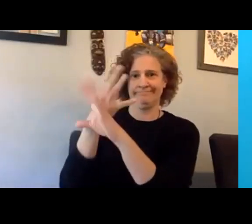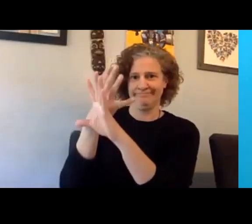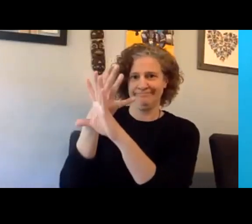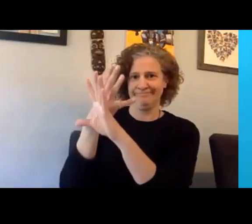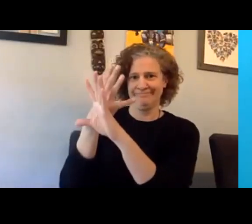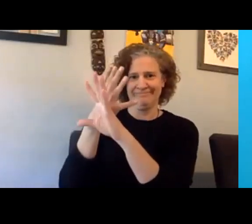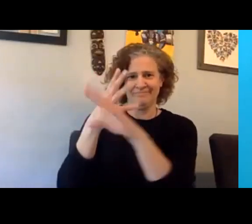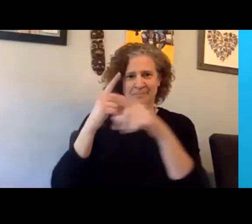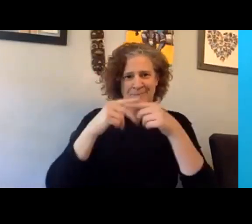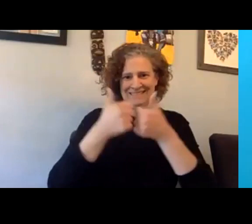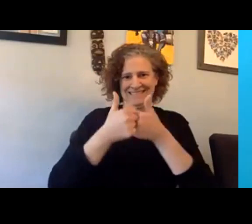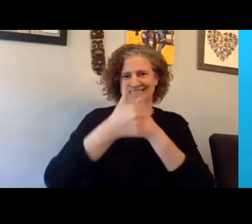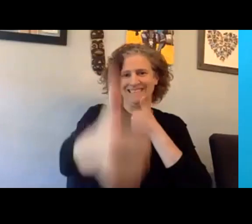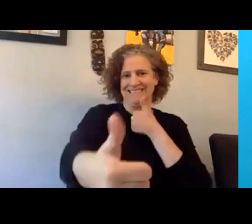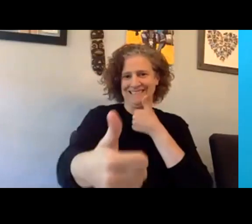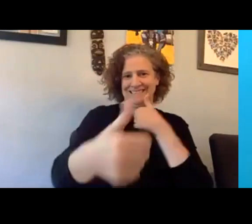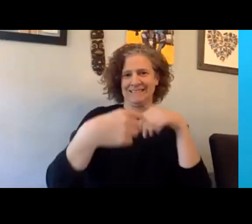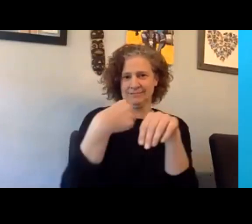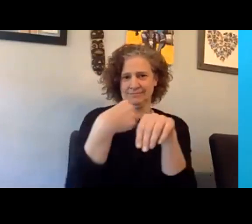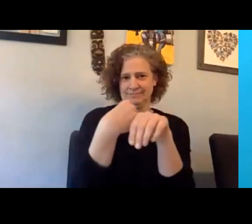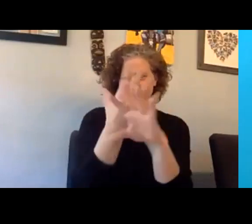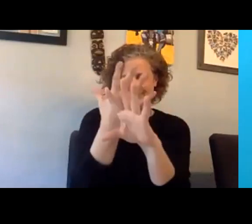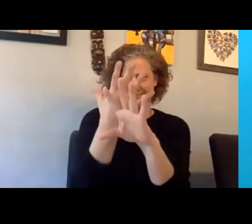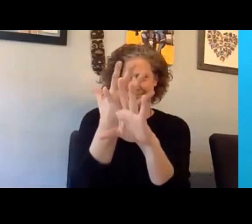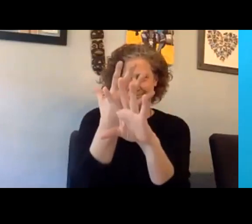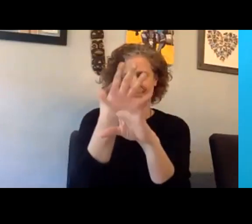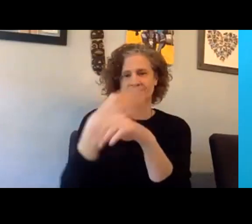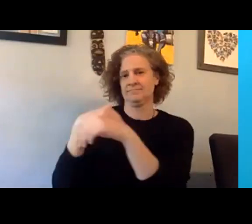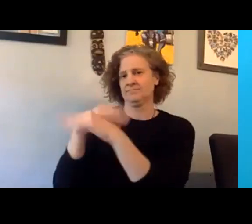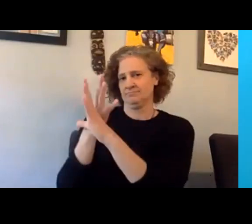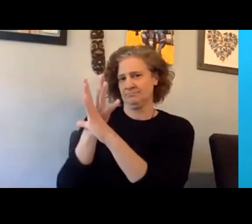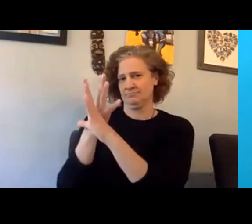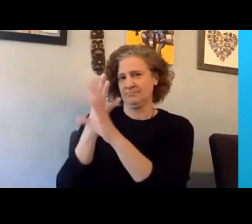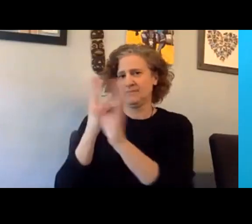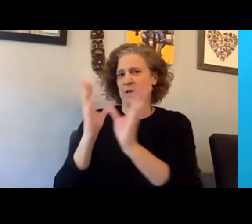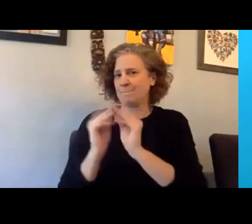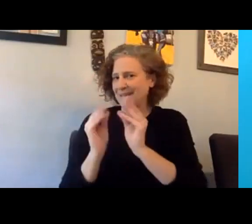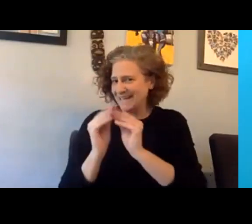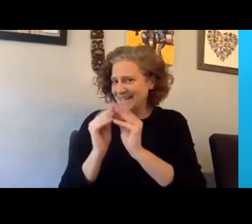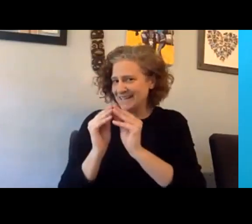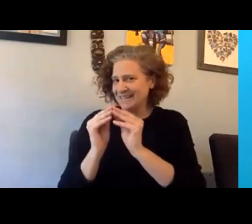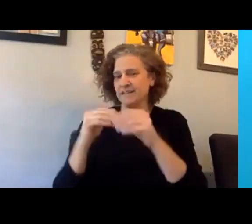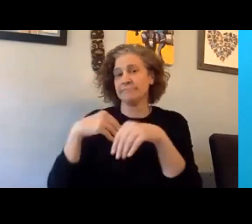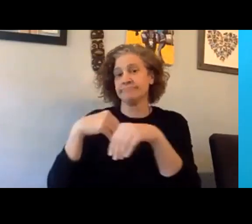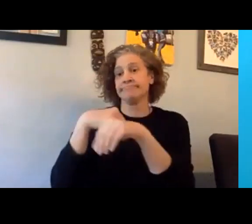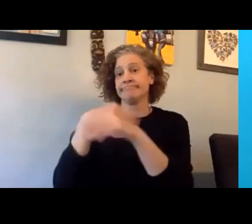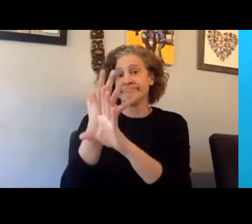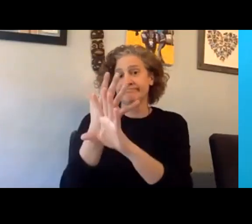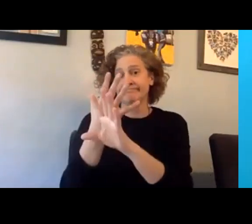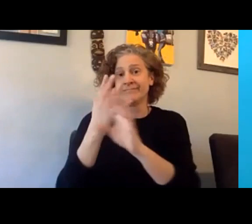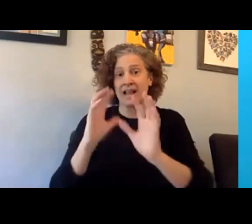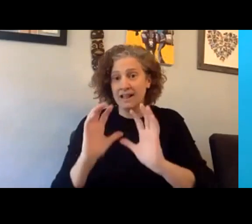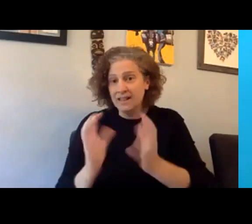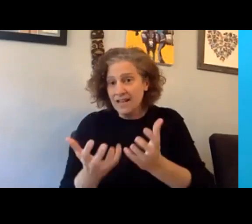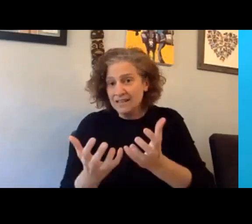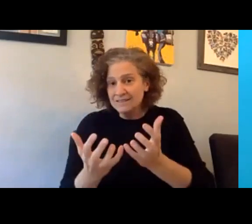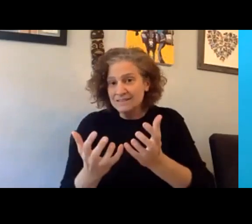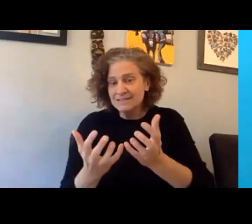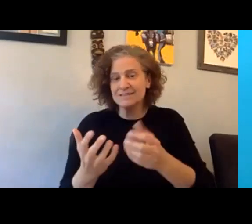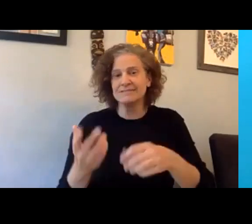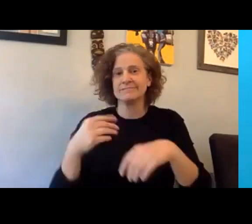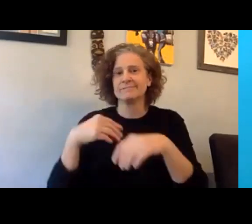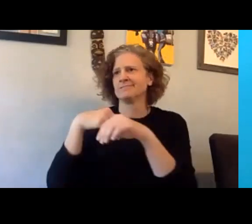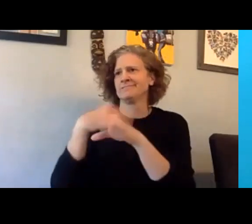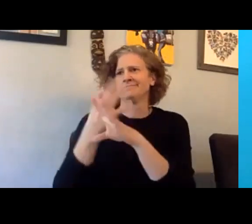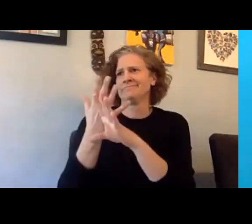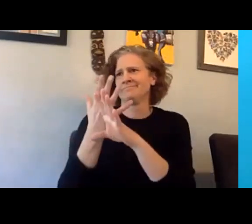might be by video, that looks like this, but at a distance, by video, this is the sign. So the meeting is